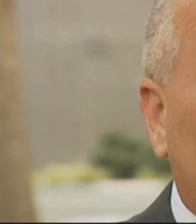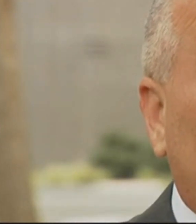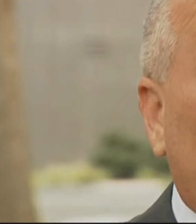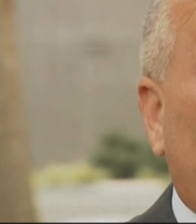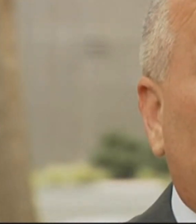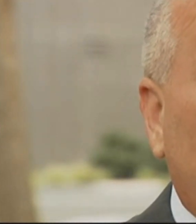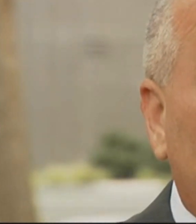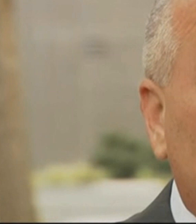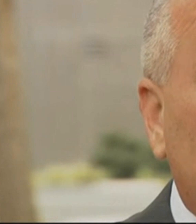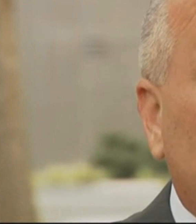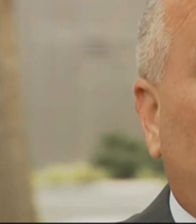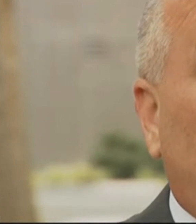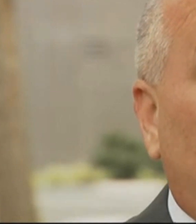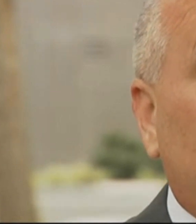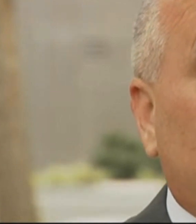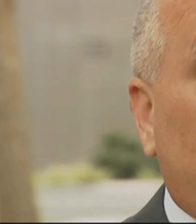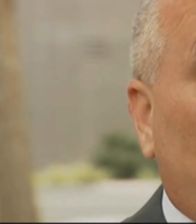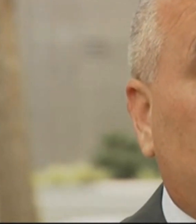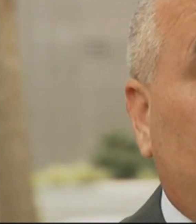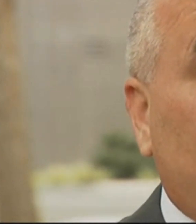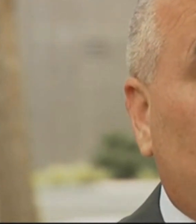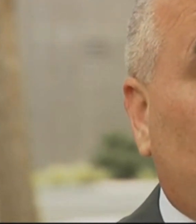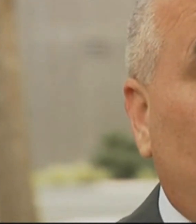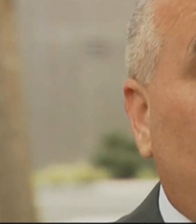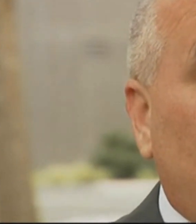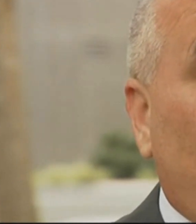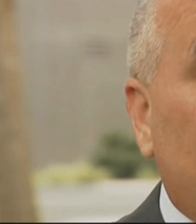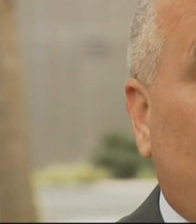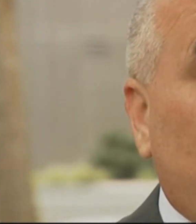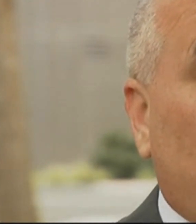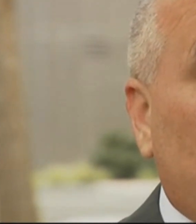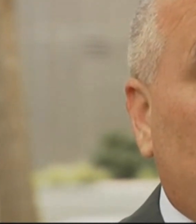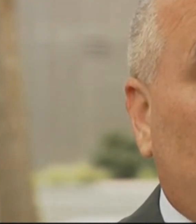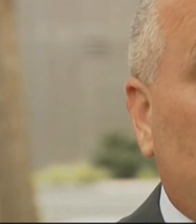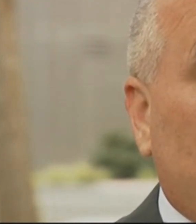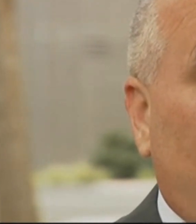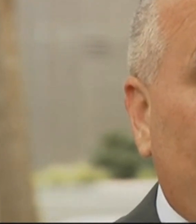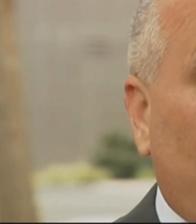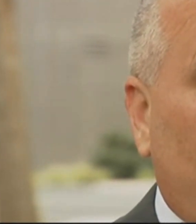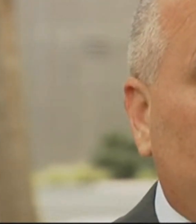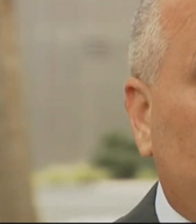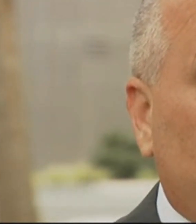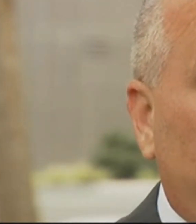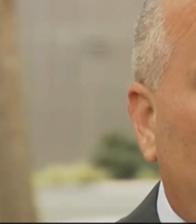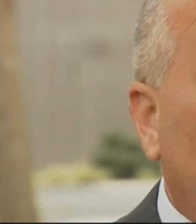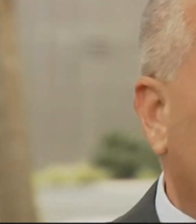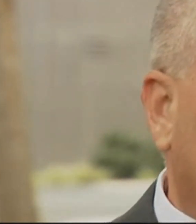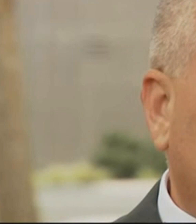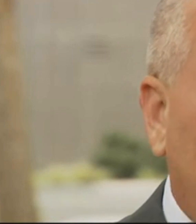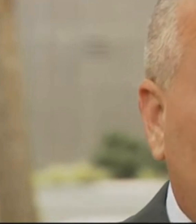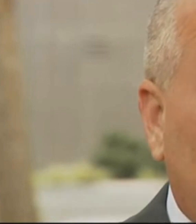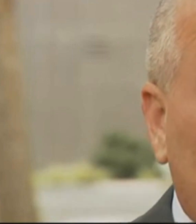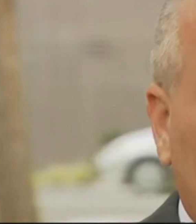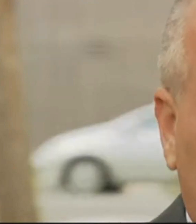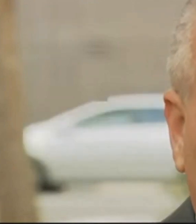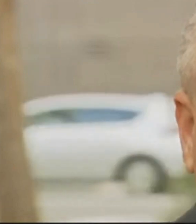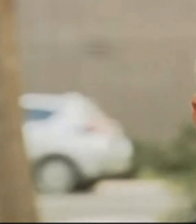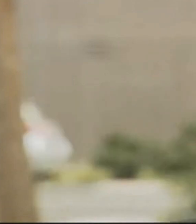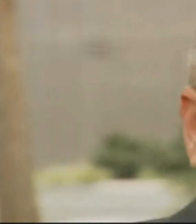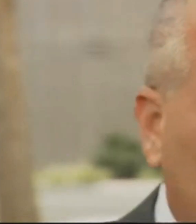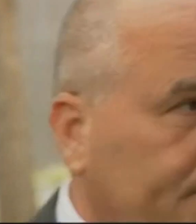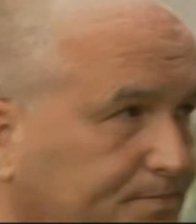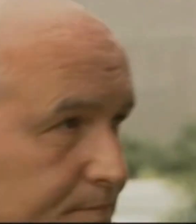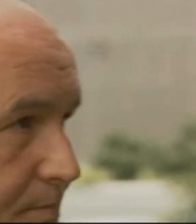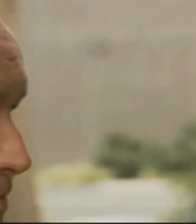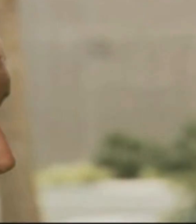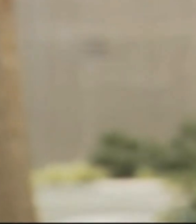sure they register it so that both government and, of course, the industry know exactly what restrictions they have available to them. I'll now hand over